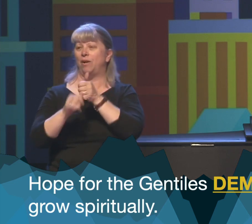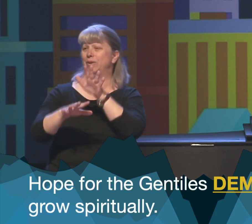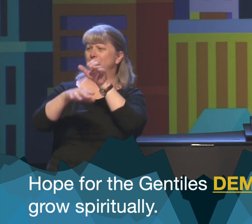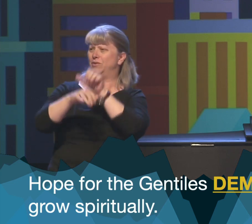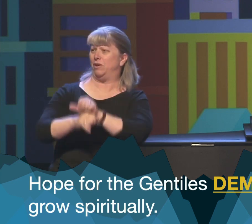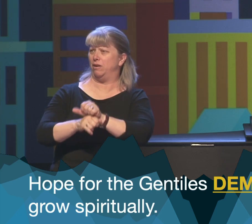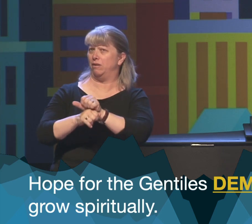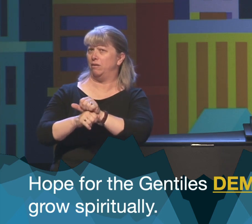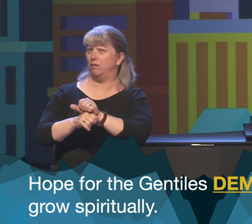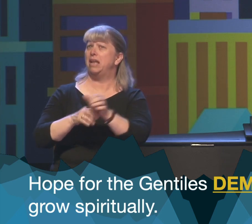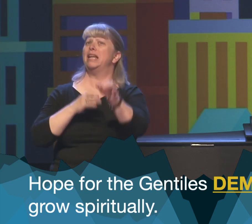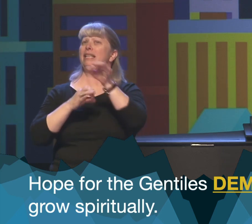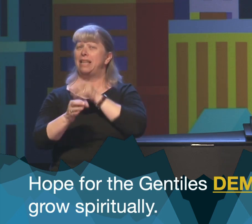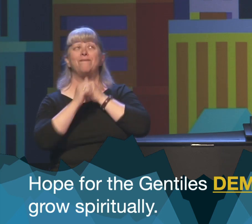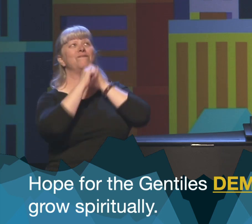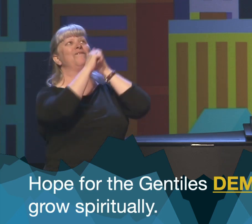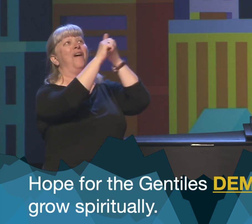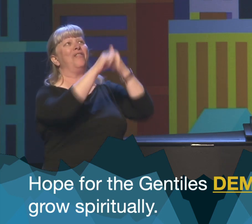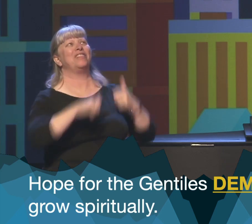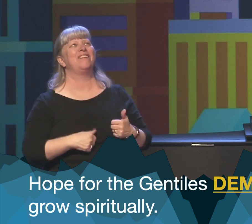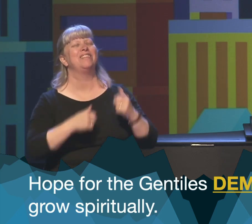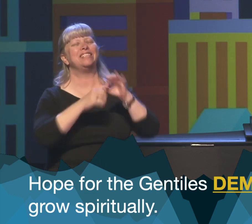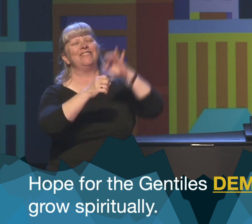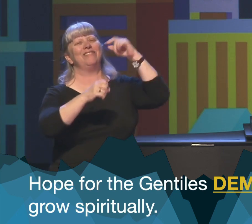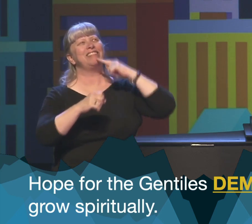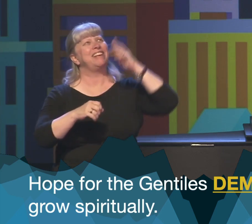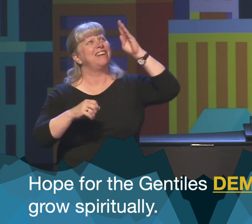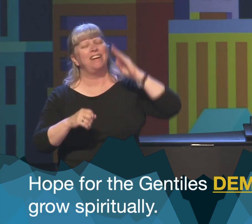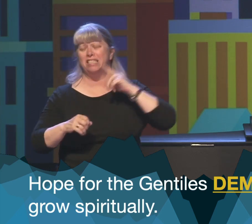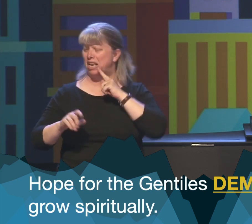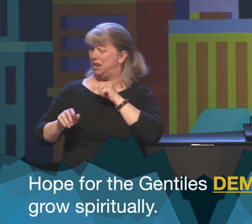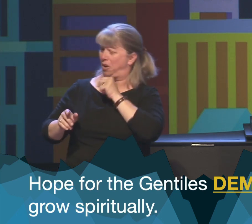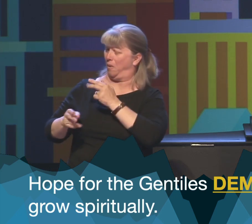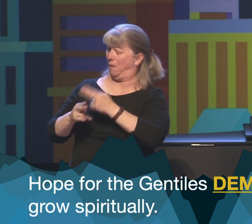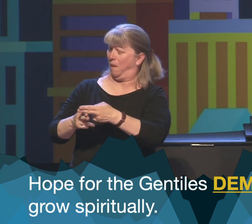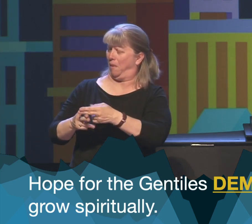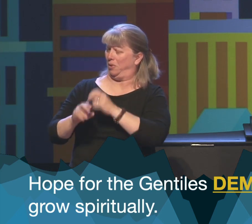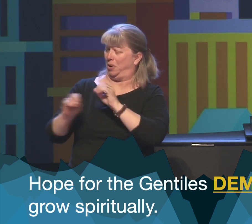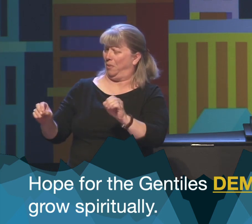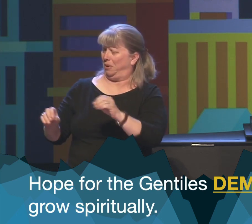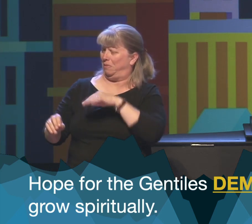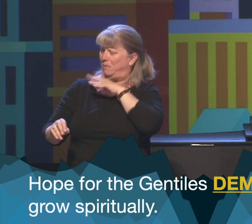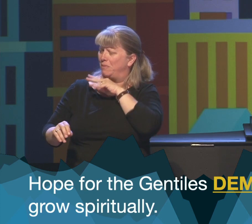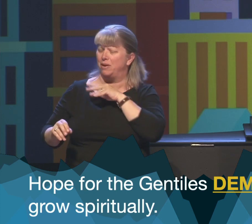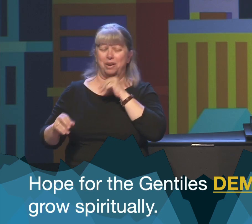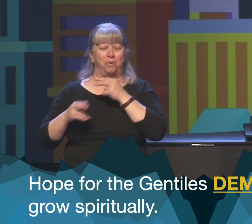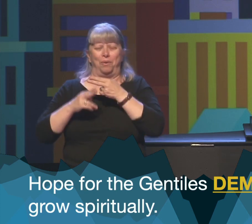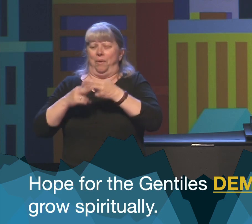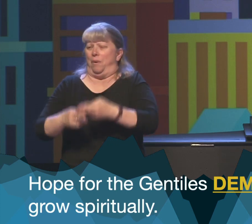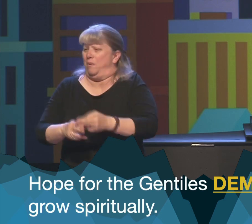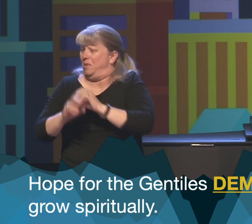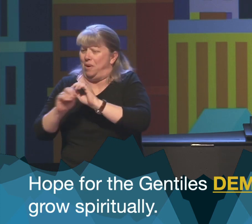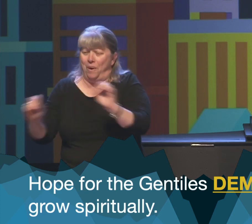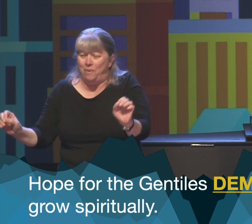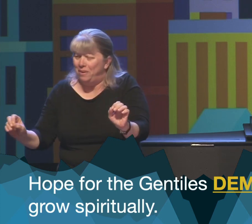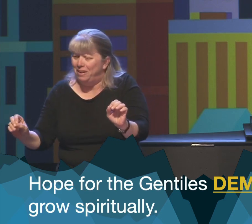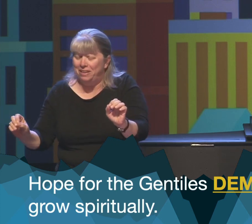tradition, but to follow in the living Spirit that says, no, God says you don't call anyone profane. You don't call